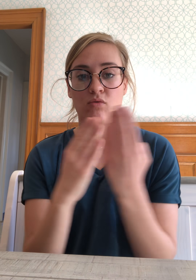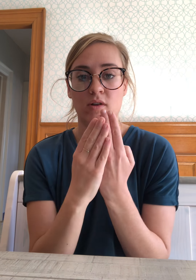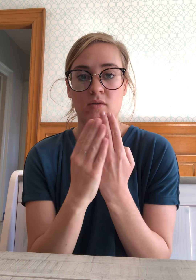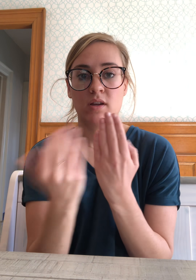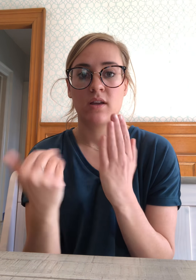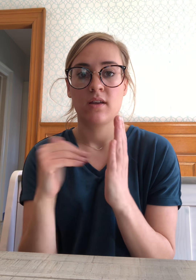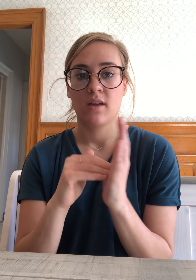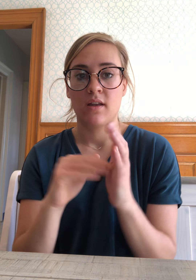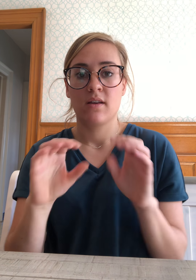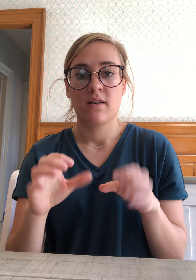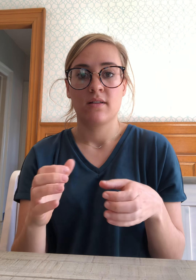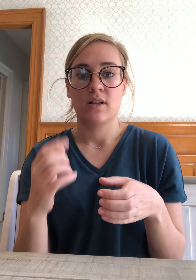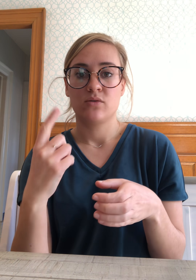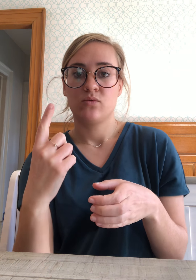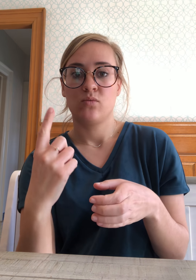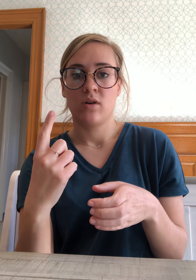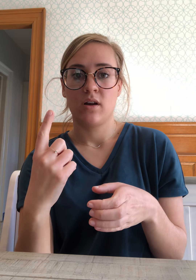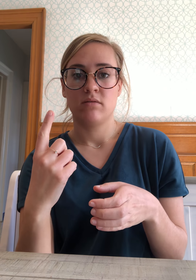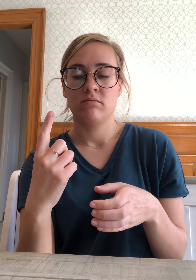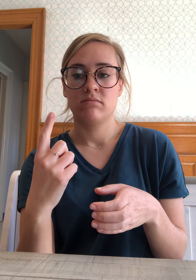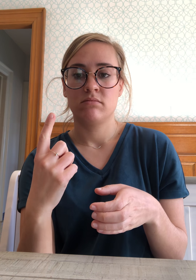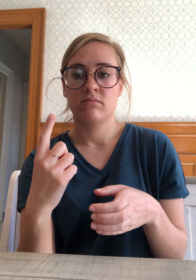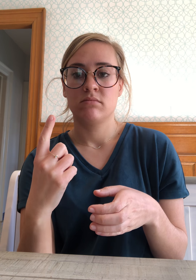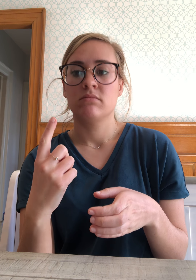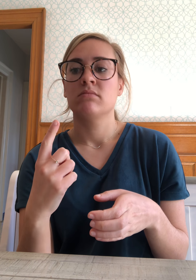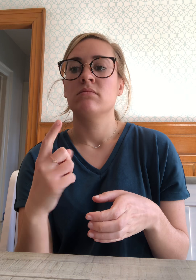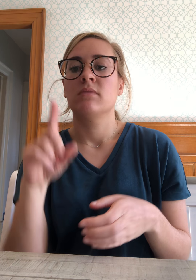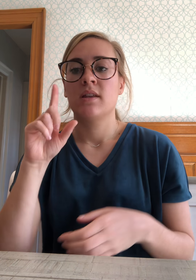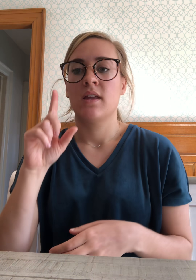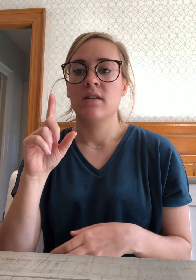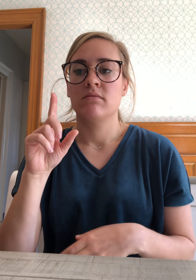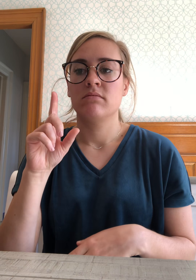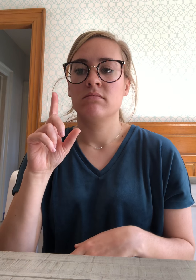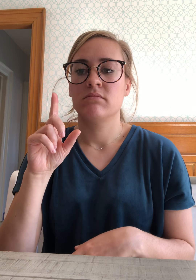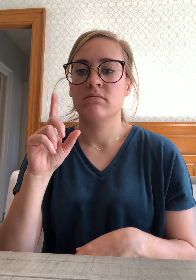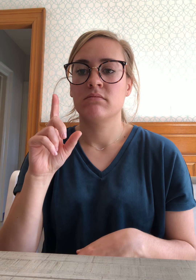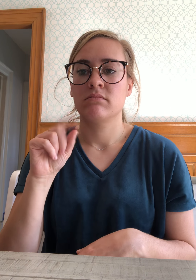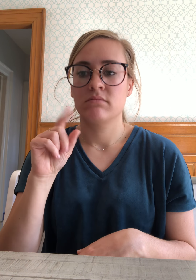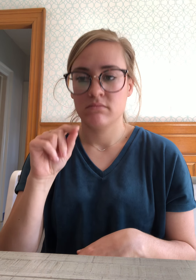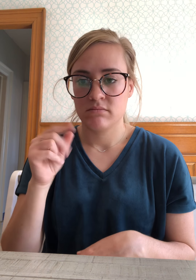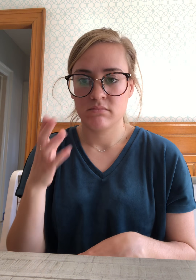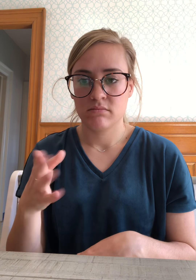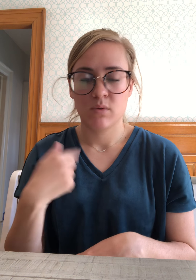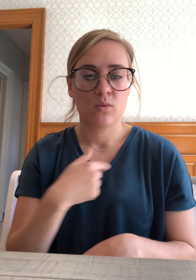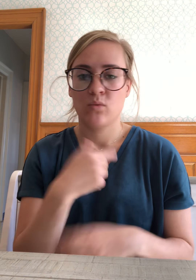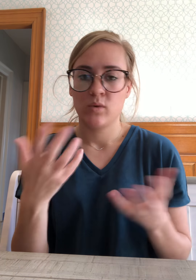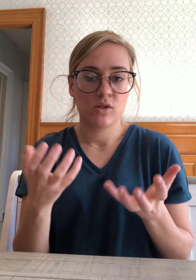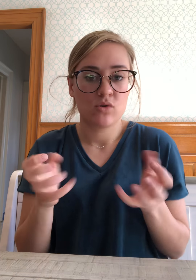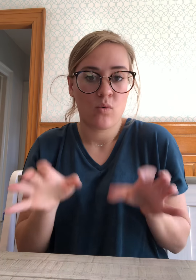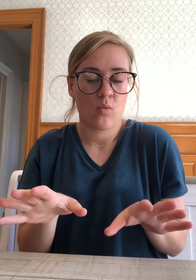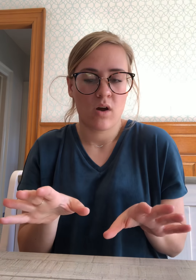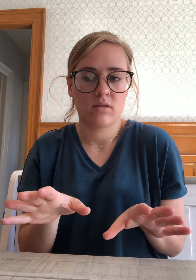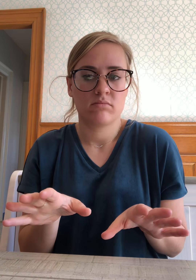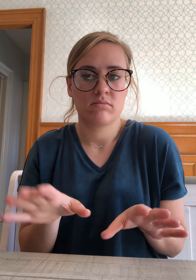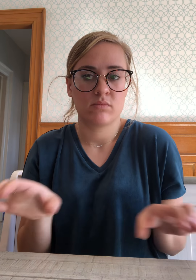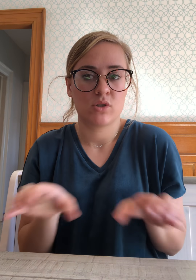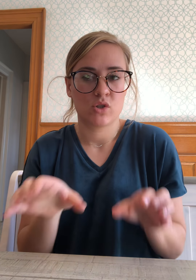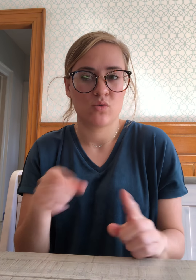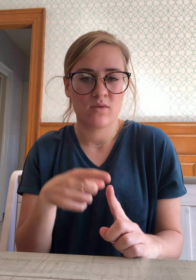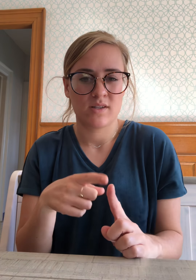1 molars and canines are present, and we don't want to do this with other